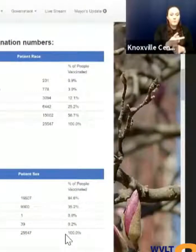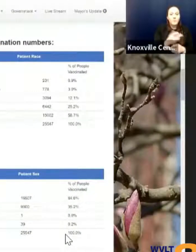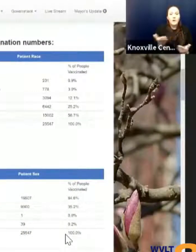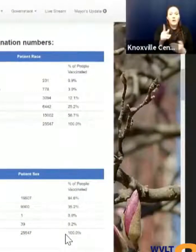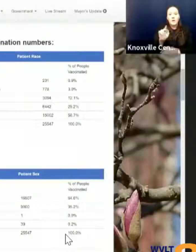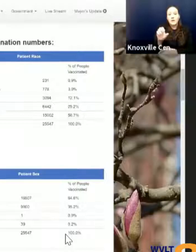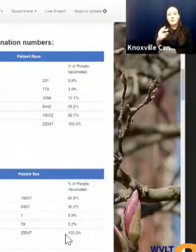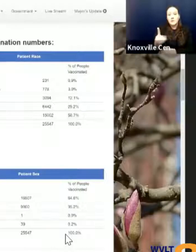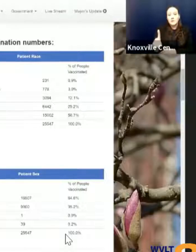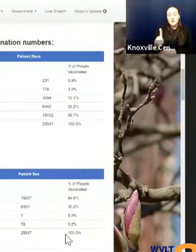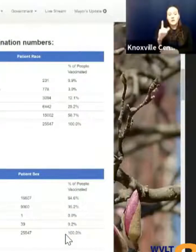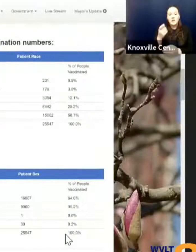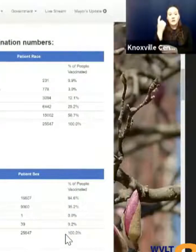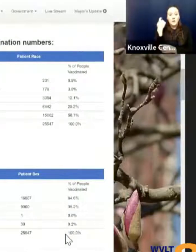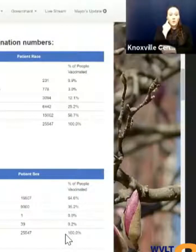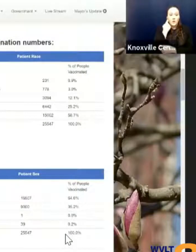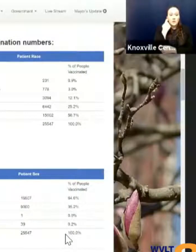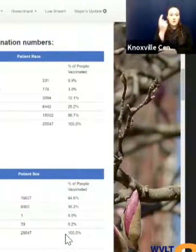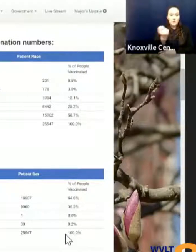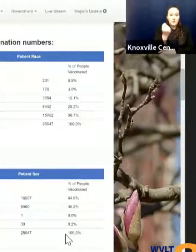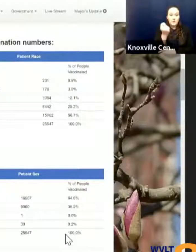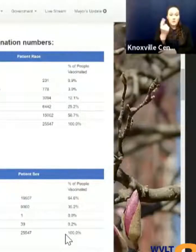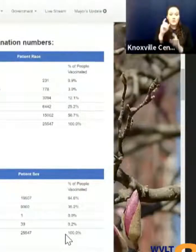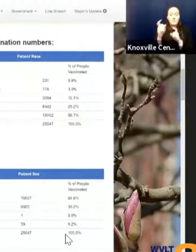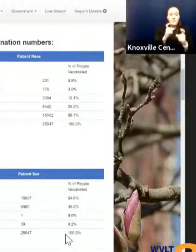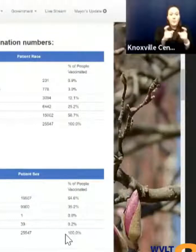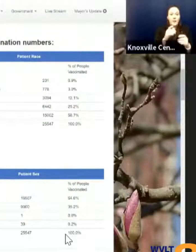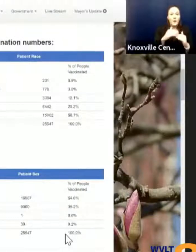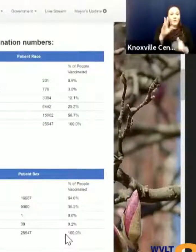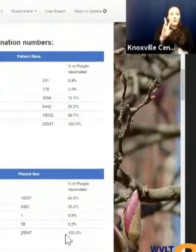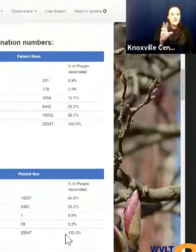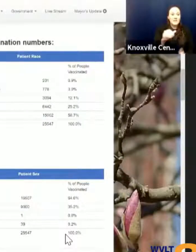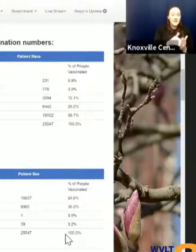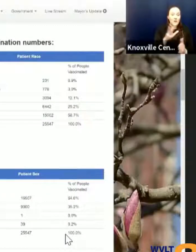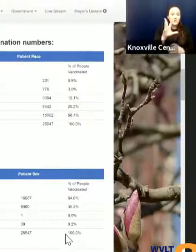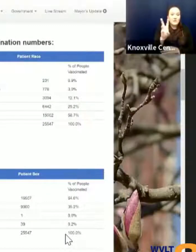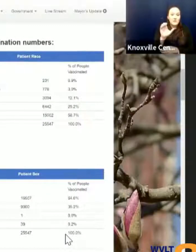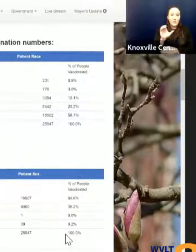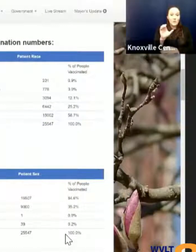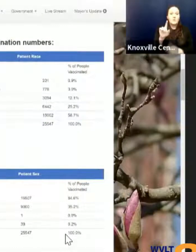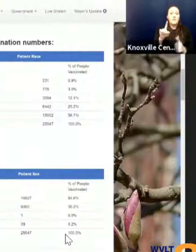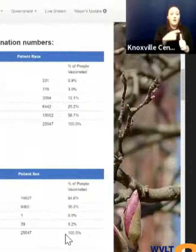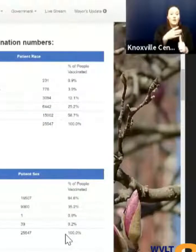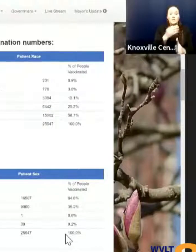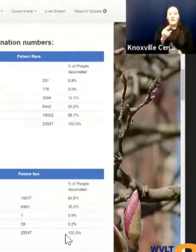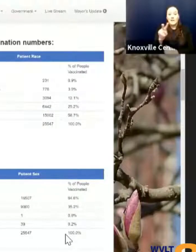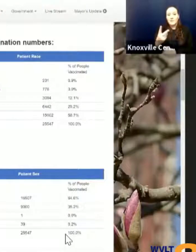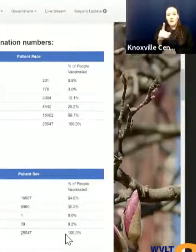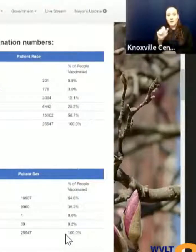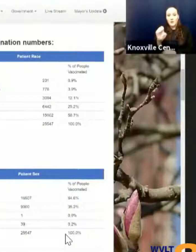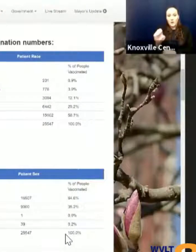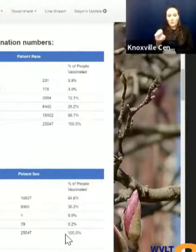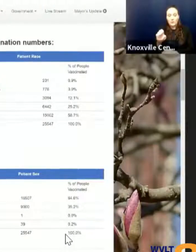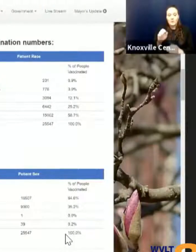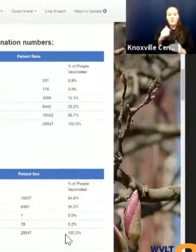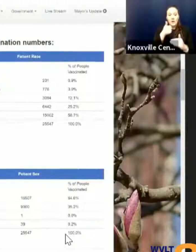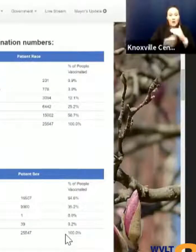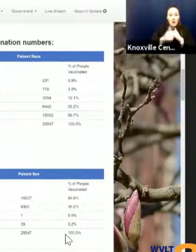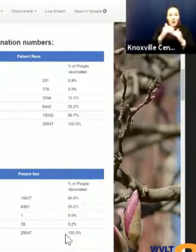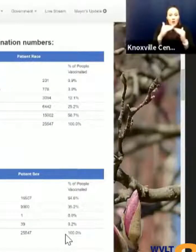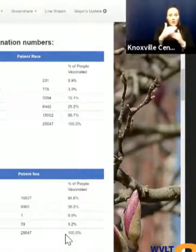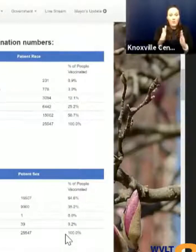have administered more than 6,600 first and second doses. Below those boxes, you can see a demographic